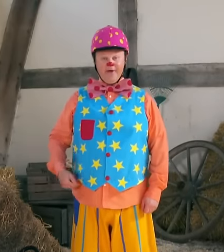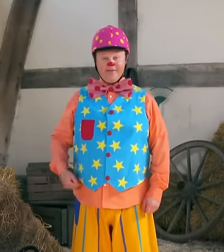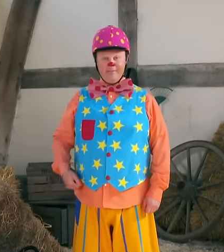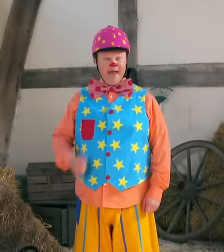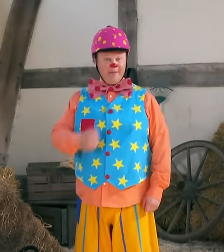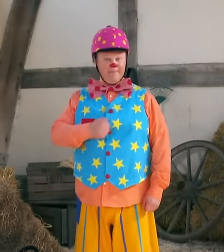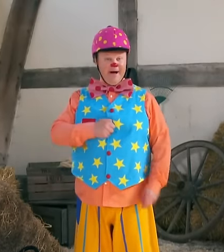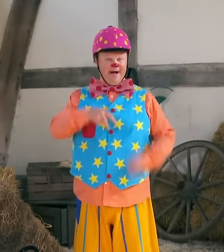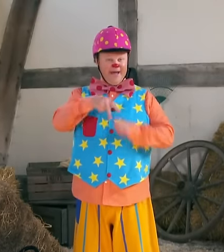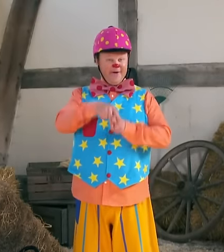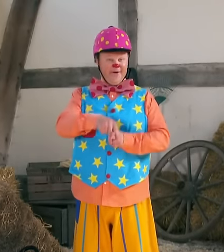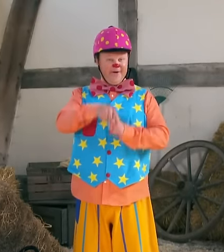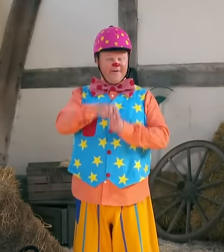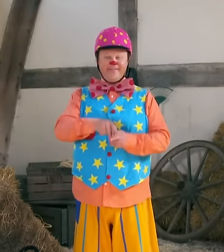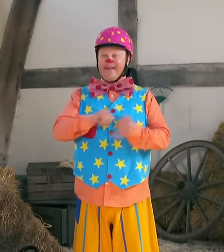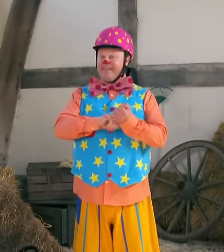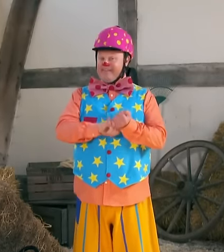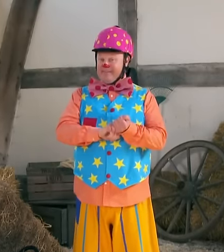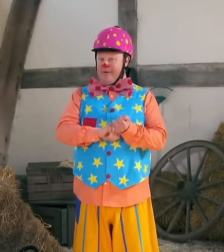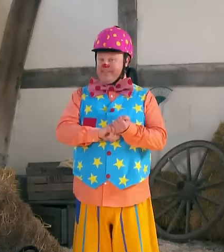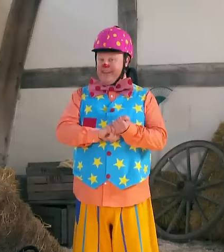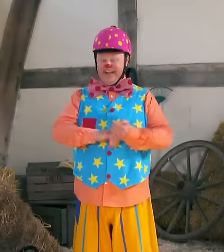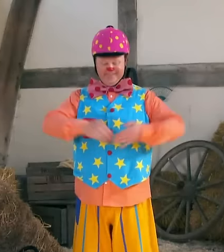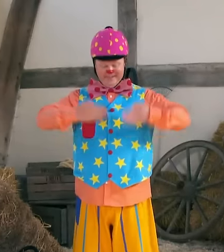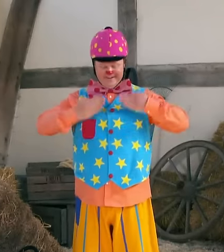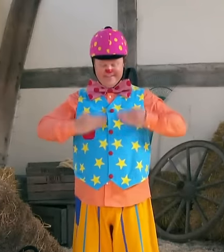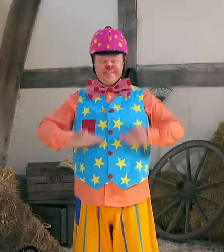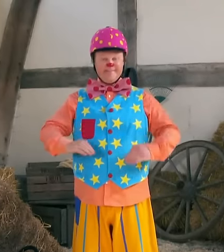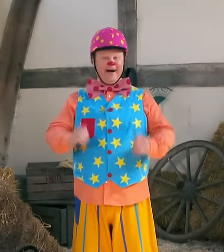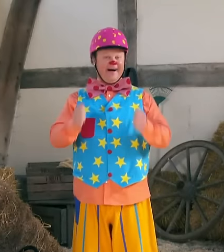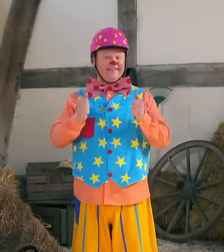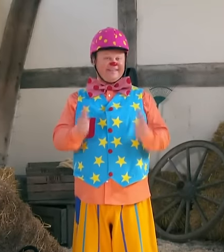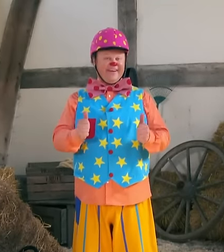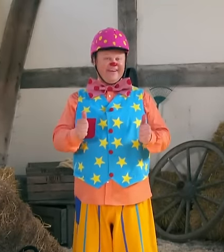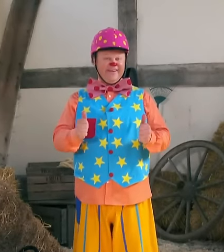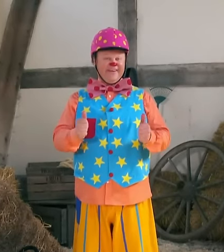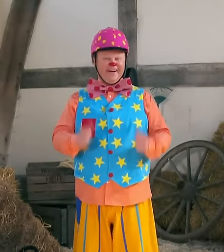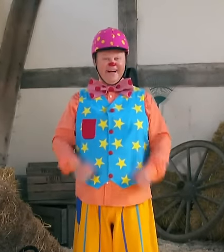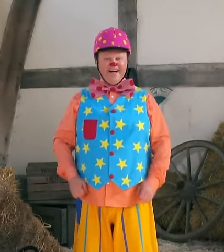to make my horse, Spotty, look very smart too.